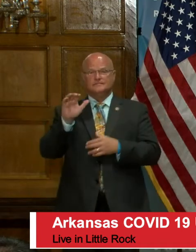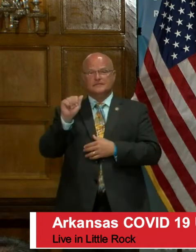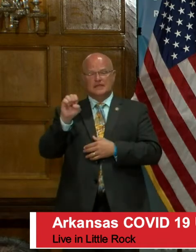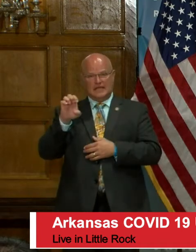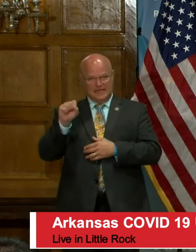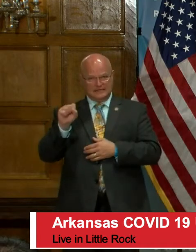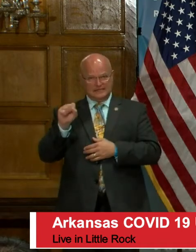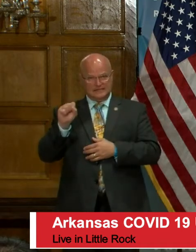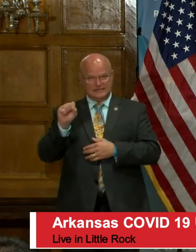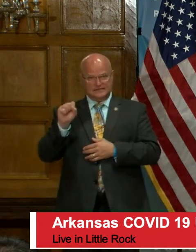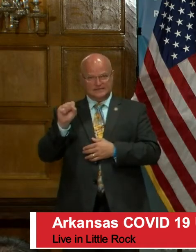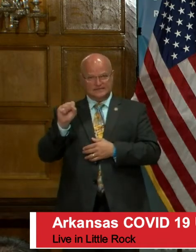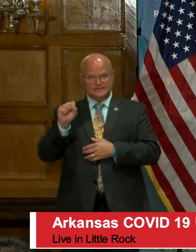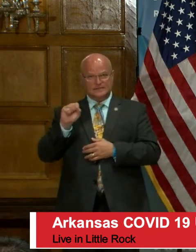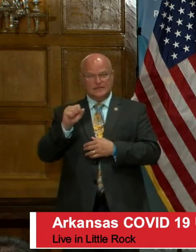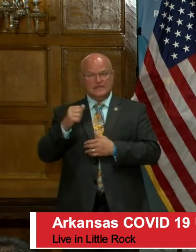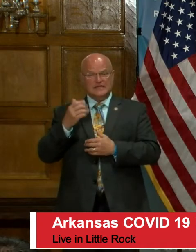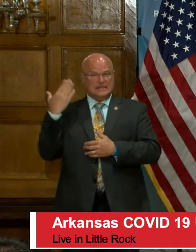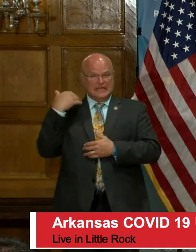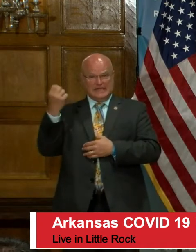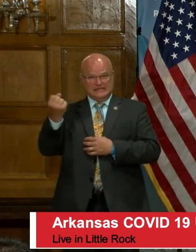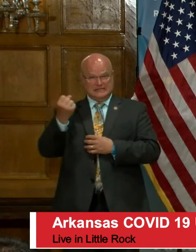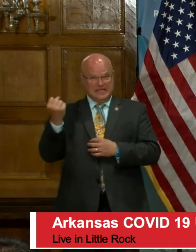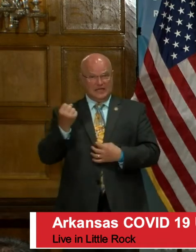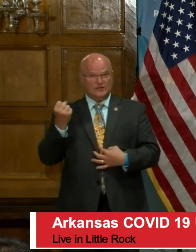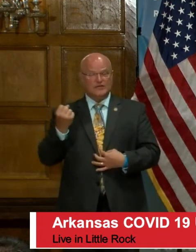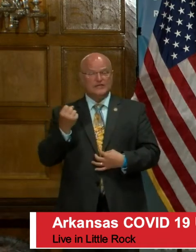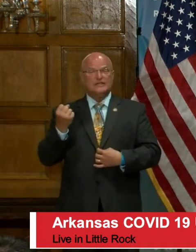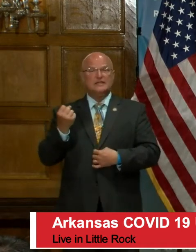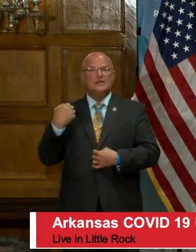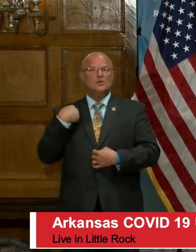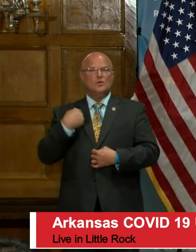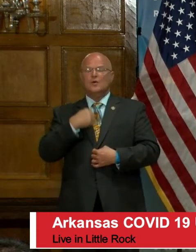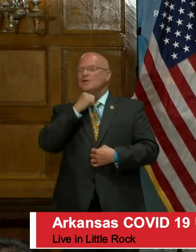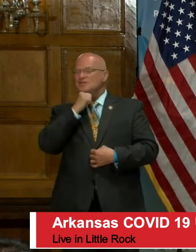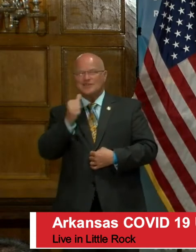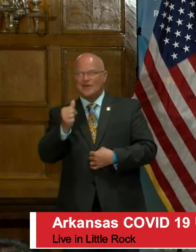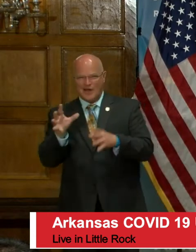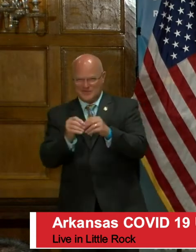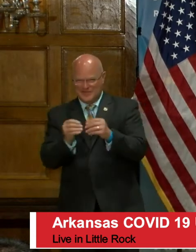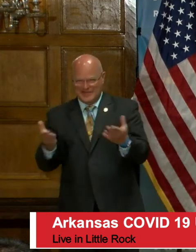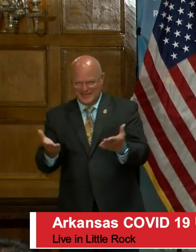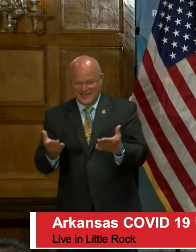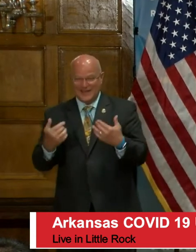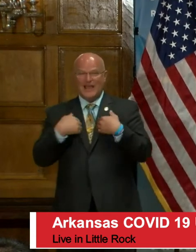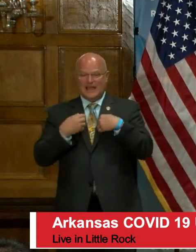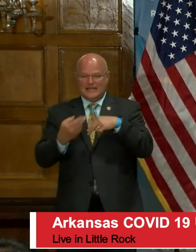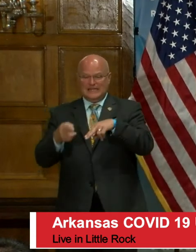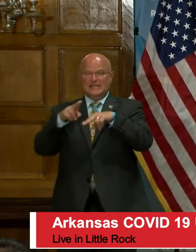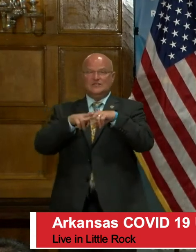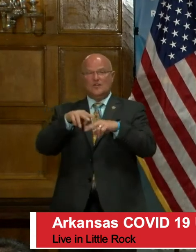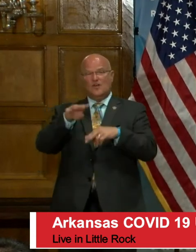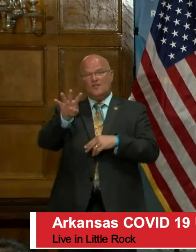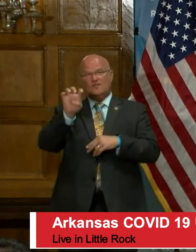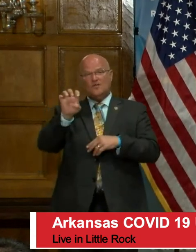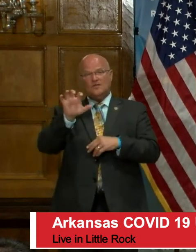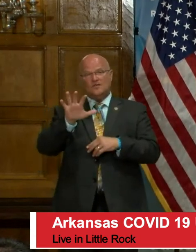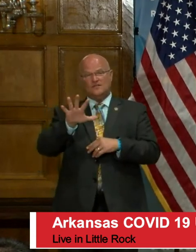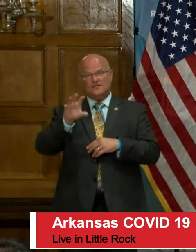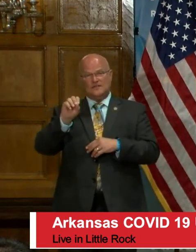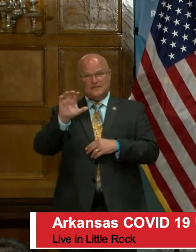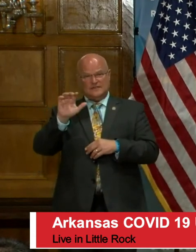cases, this last Saturday, while we were not in session here, we did have an increase of